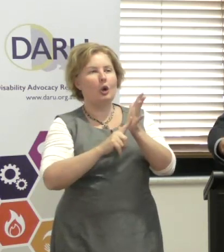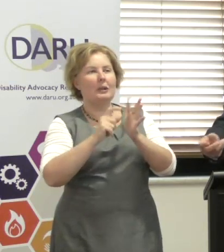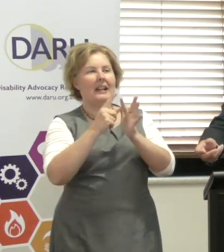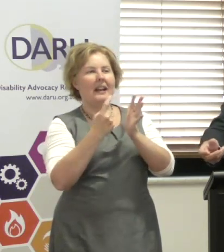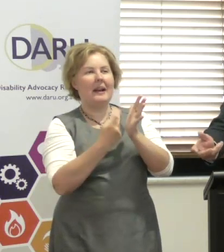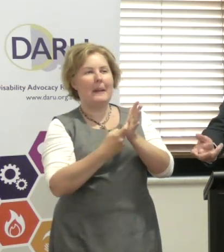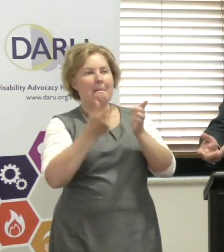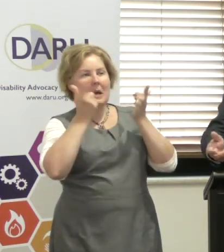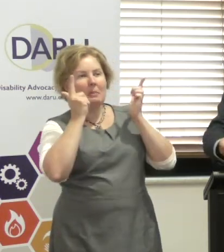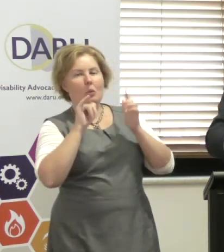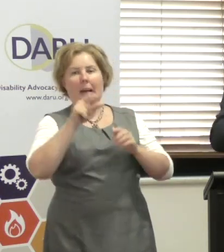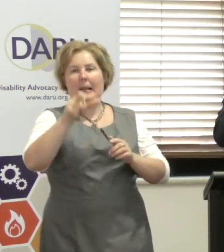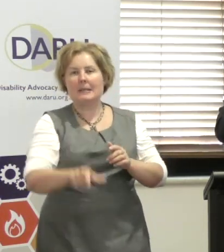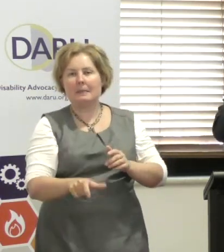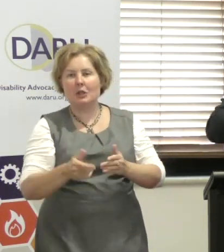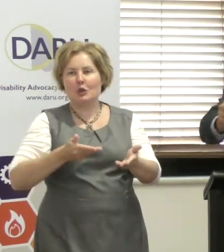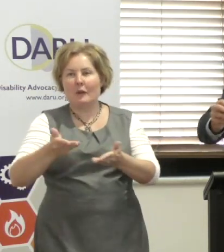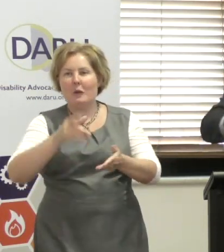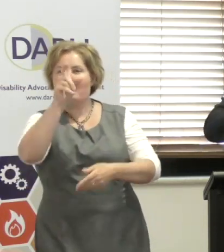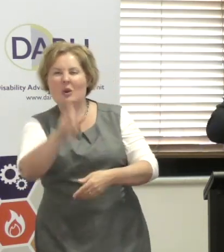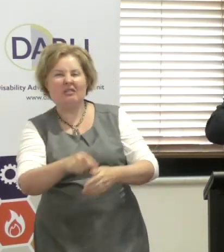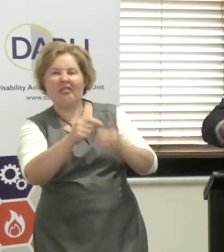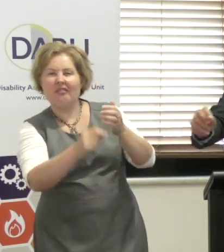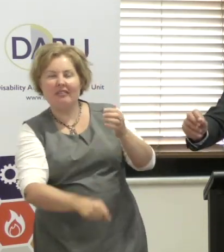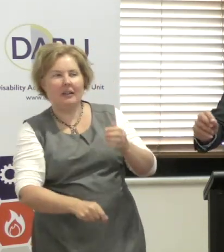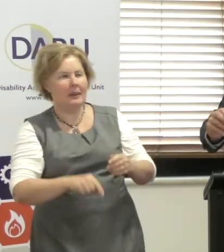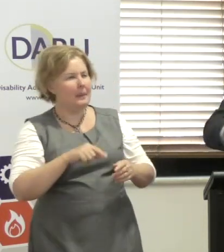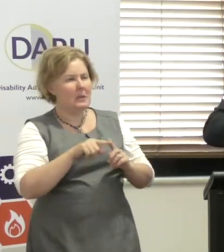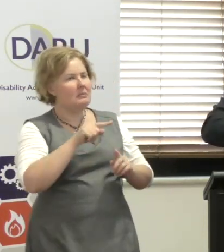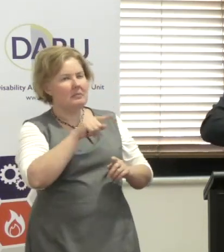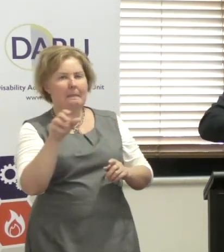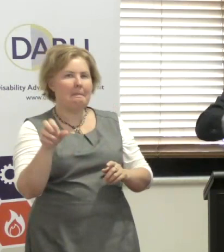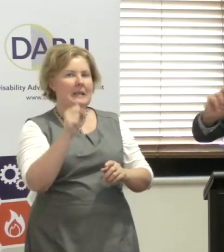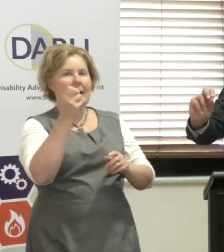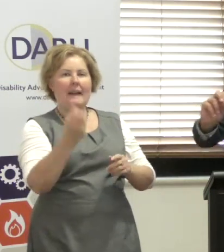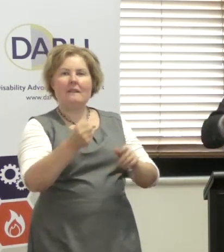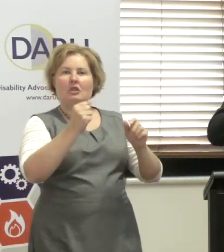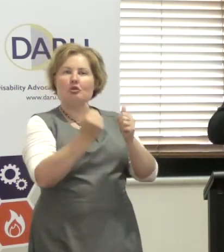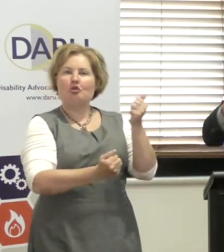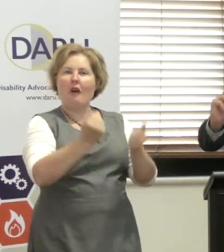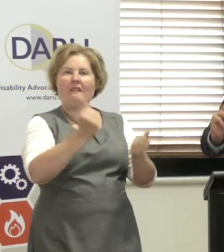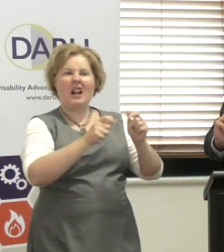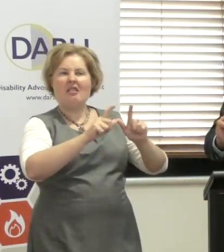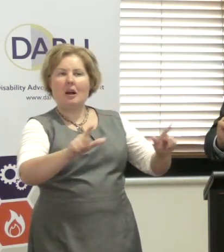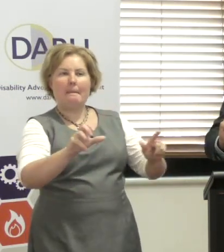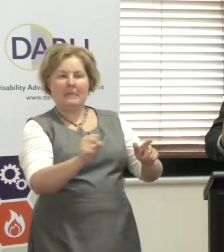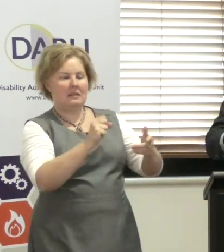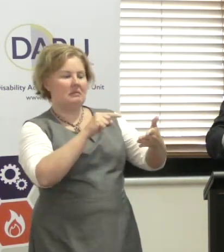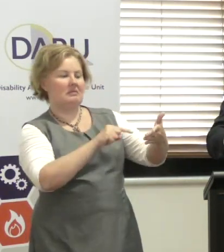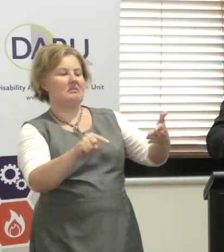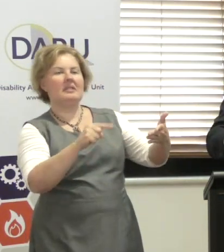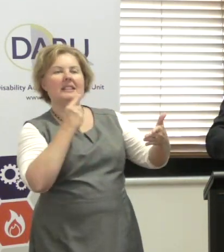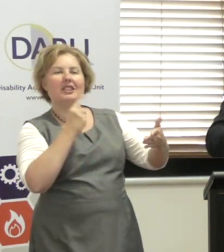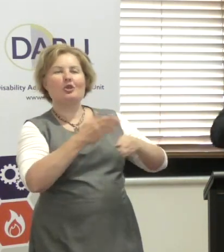service person and that, a lot of them must have driver's licence, even though it's completely unrelated to